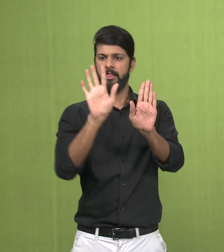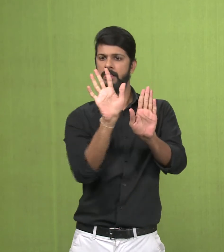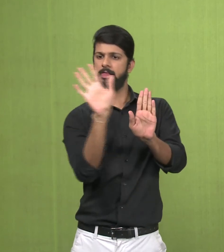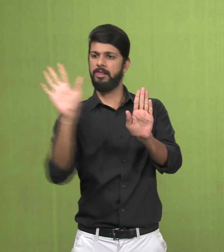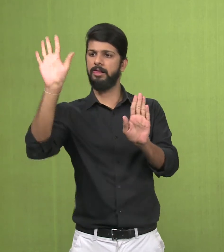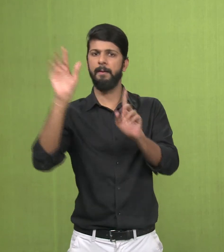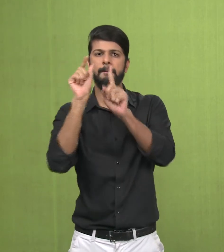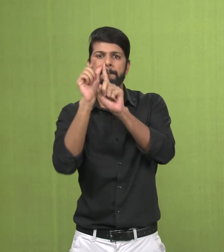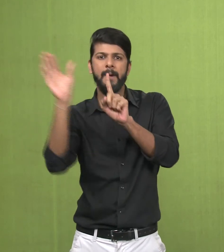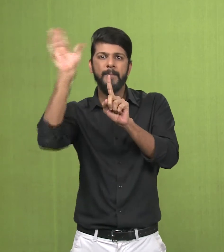were rulers